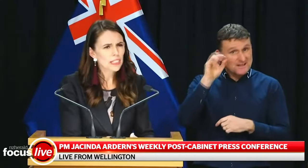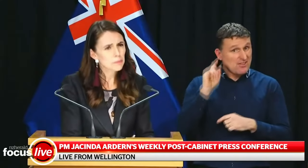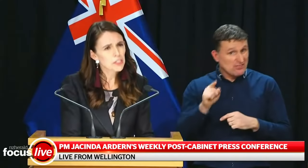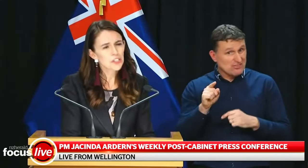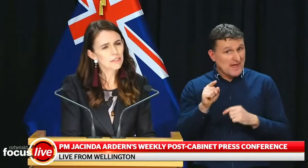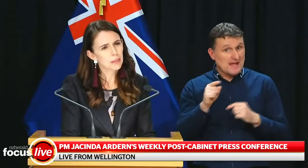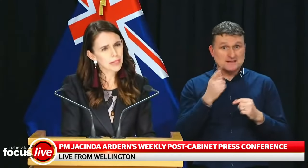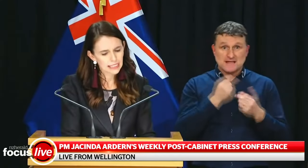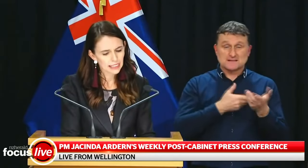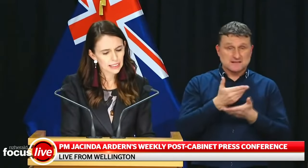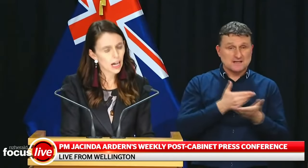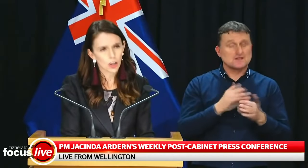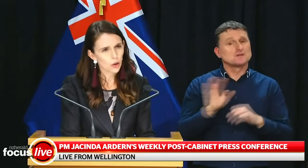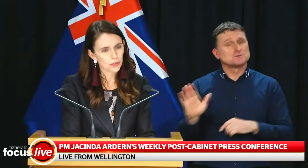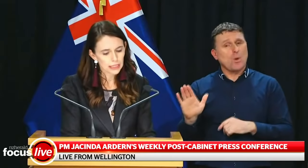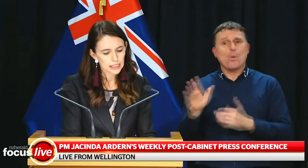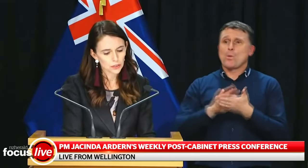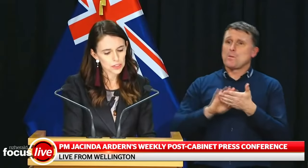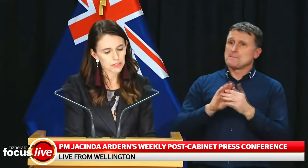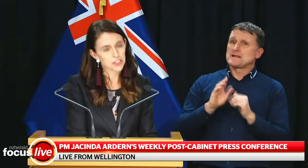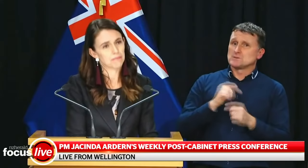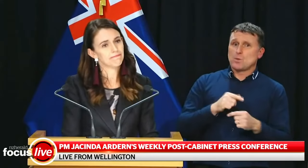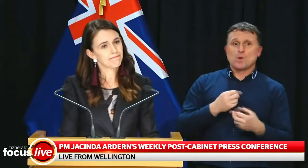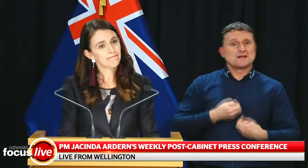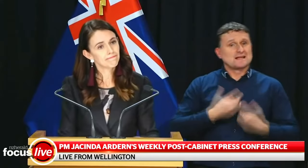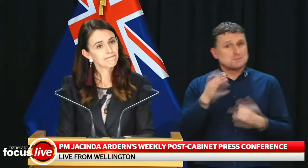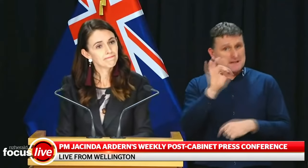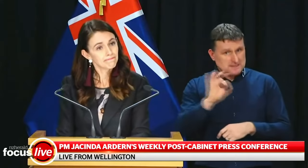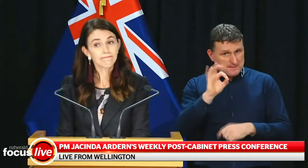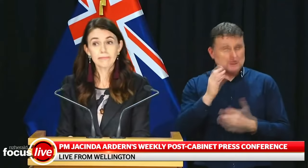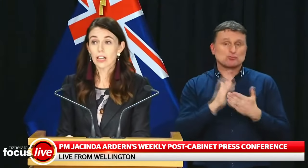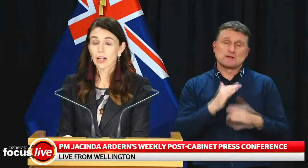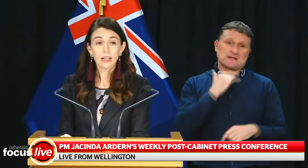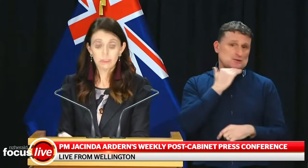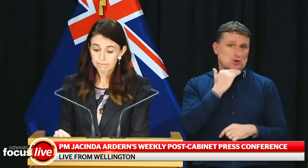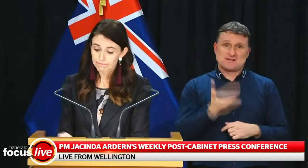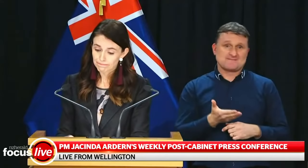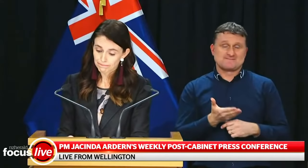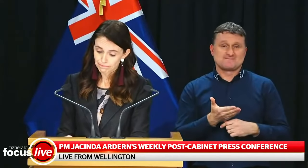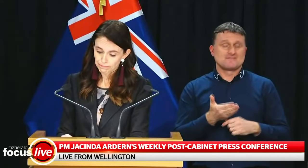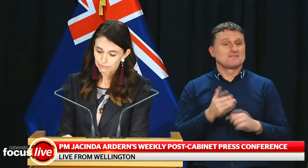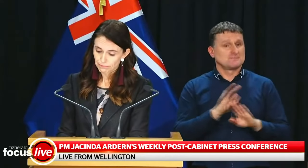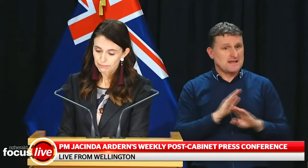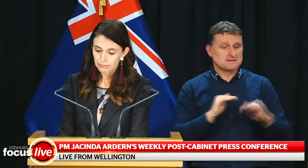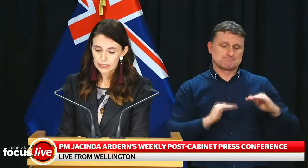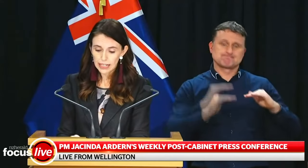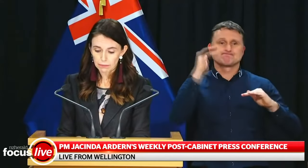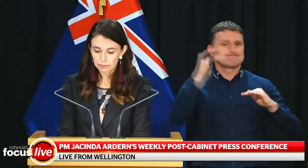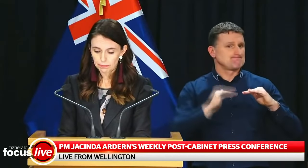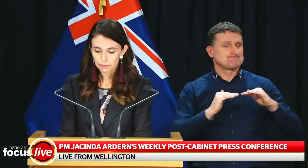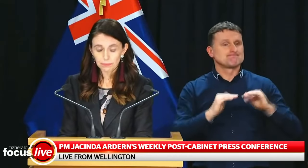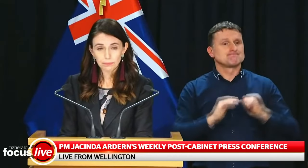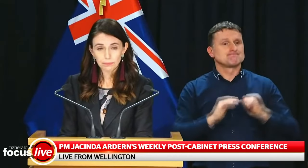no, expression of an opinion alone is not sufficient. On the snap bubble closure that Yeah. was announced on Saturday, you